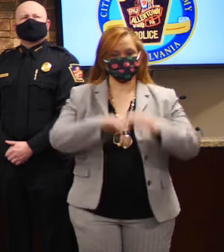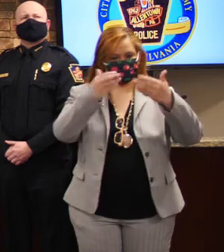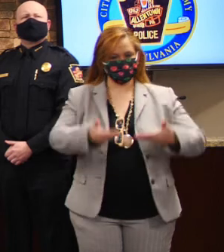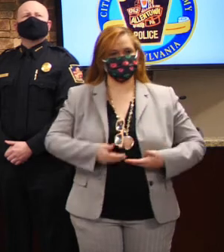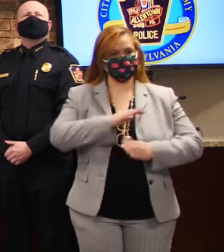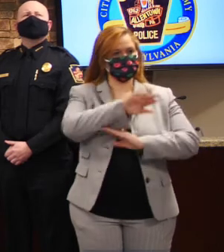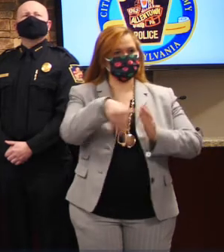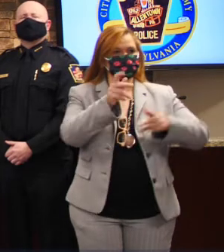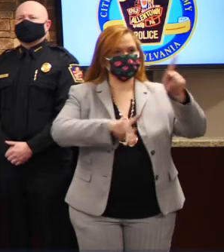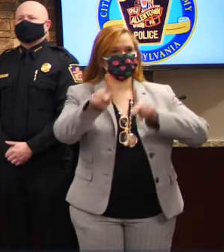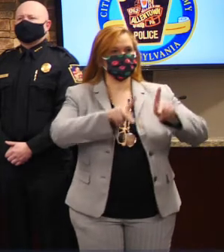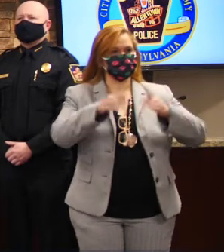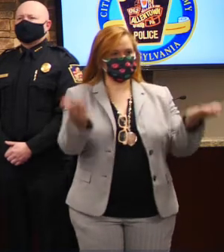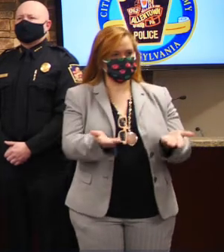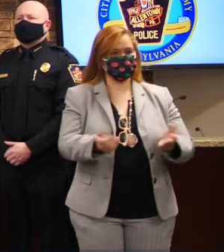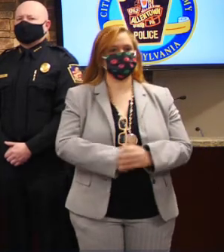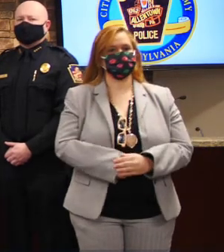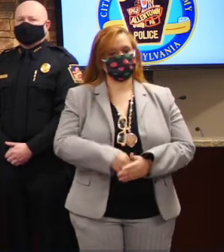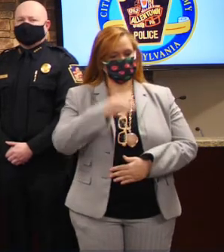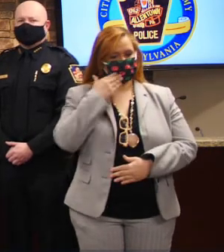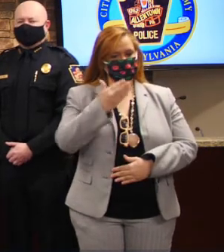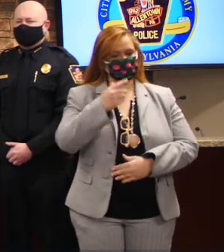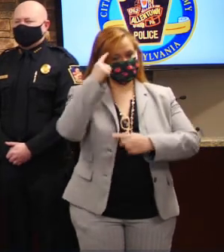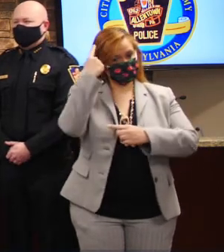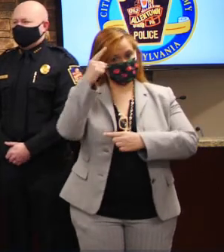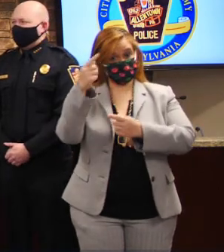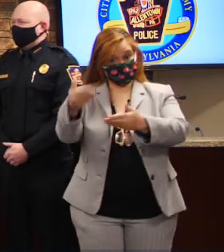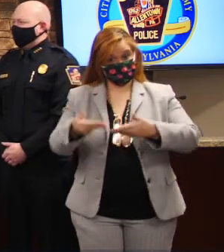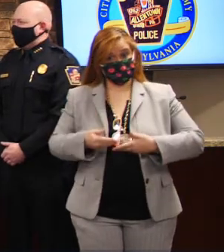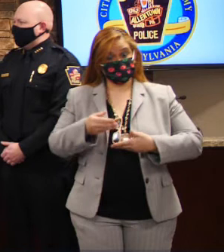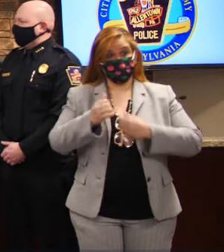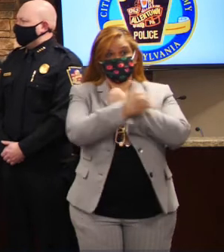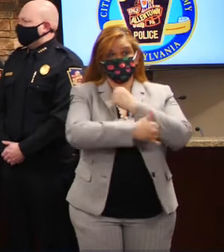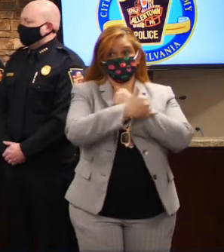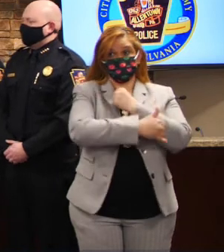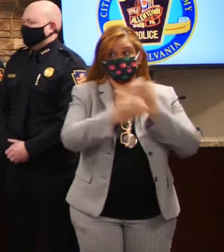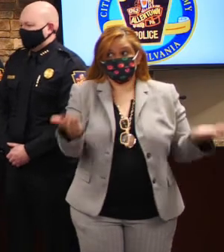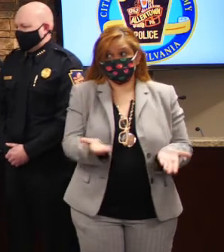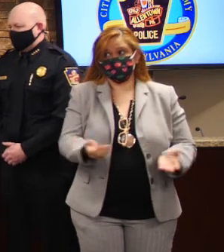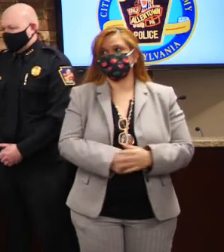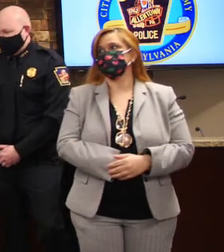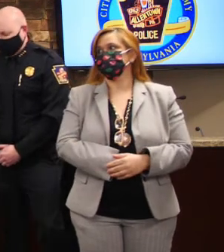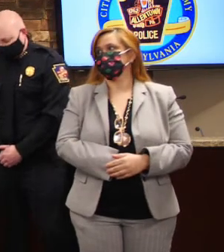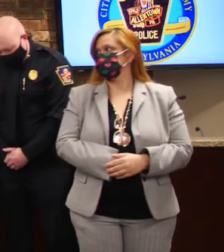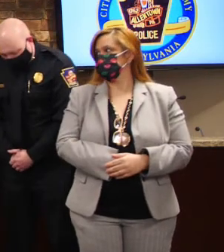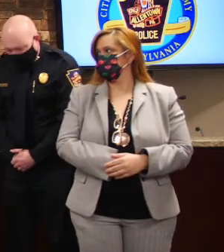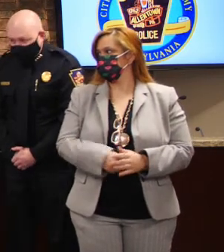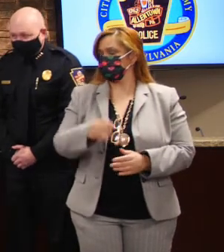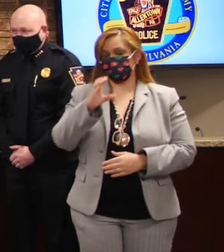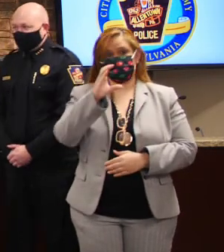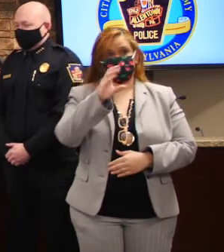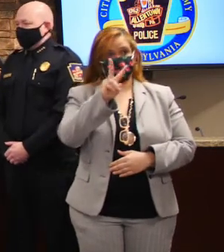Good afternoon. Thank you all for coming. I'm joined today by President City Council, Mr. Garrity, Vice President City Council,